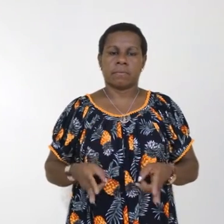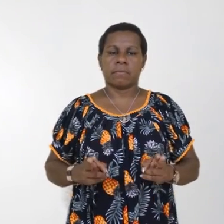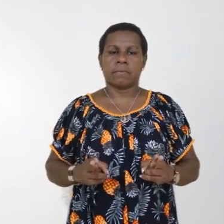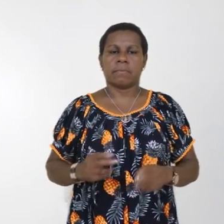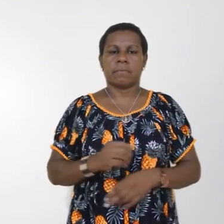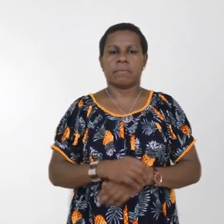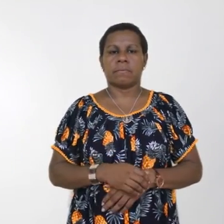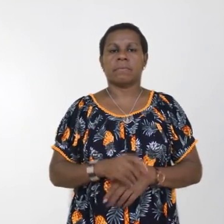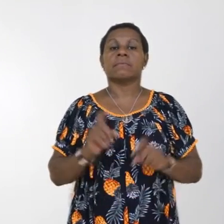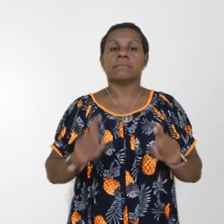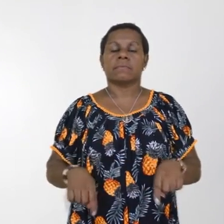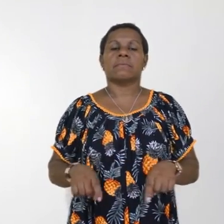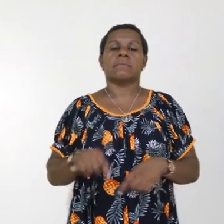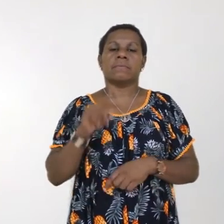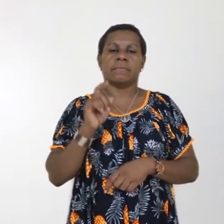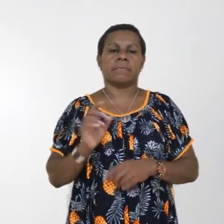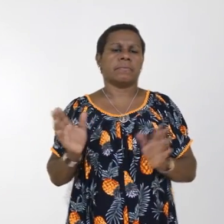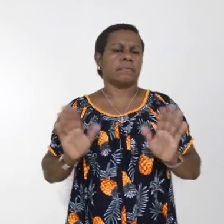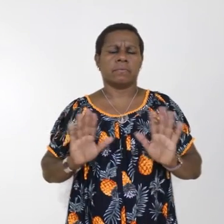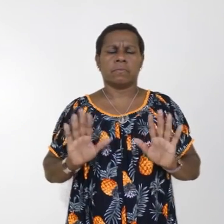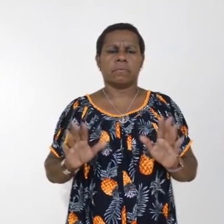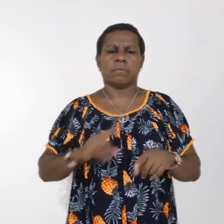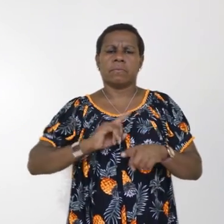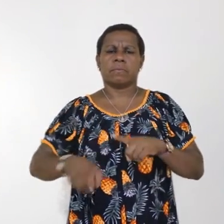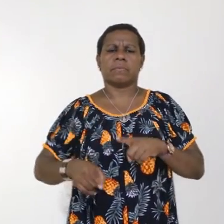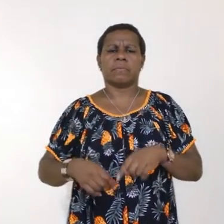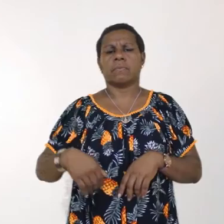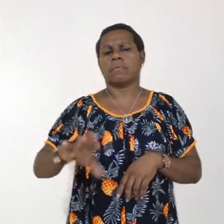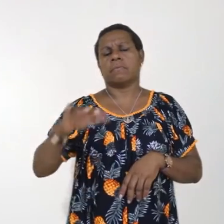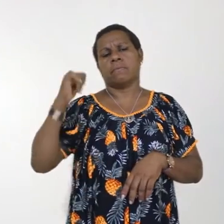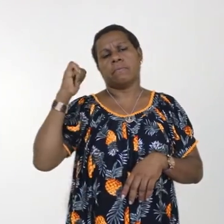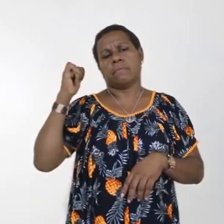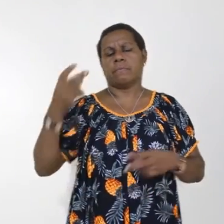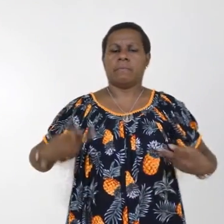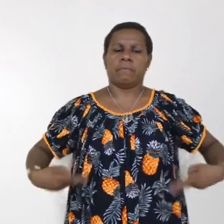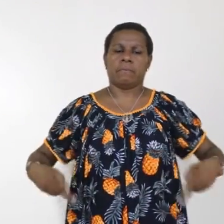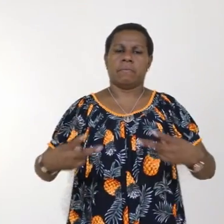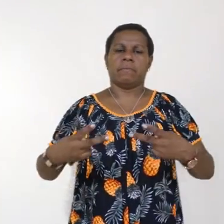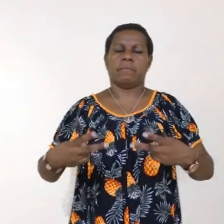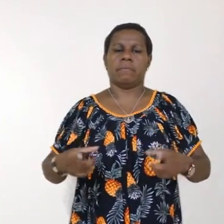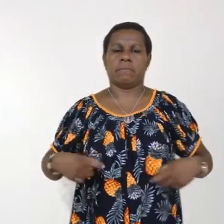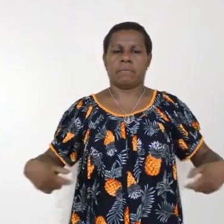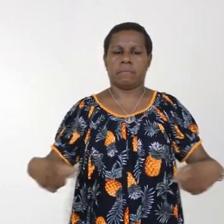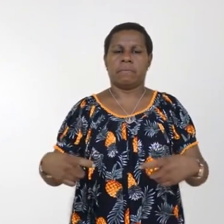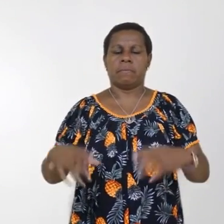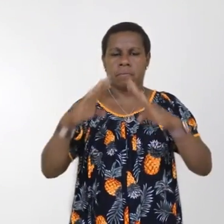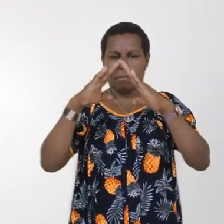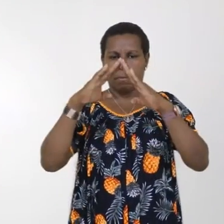Stop long hub nan no ken hurry up long gobek hurry up long house or place where ground buruk i karamapim.